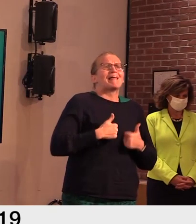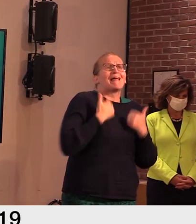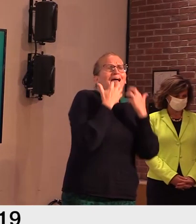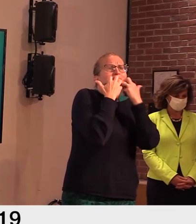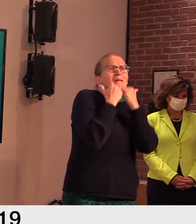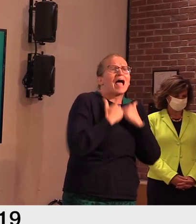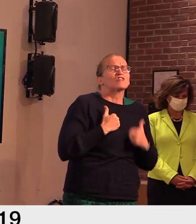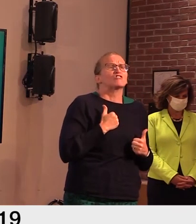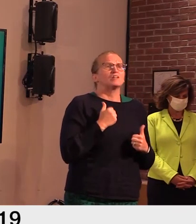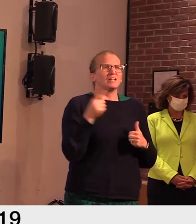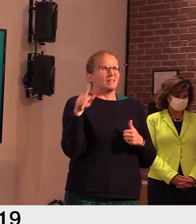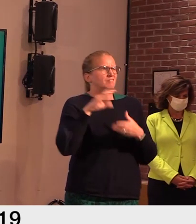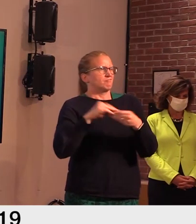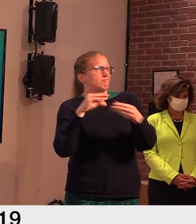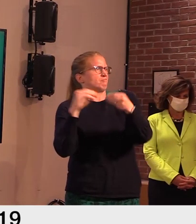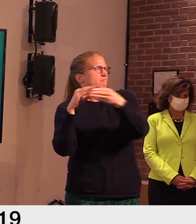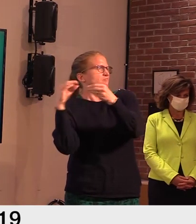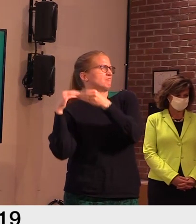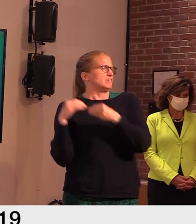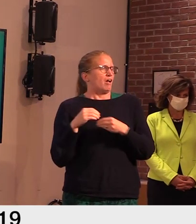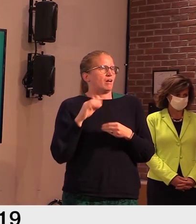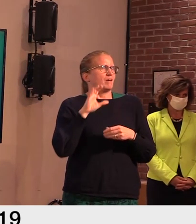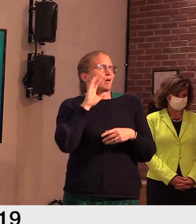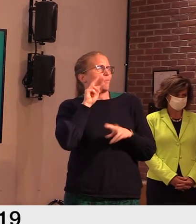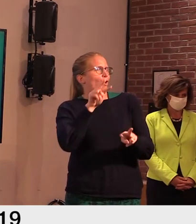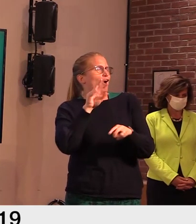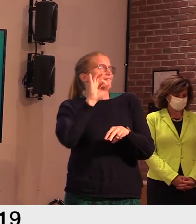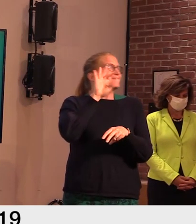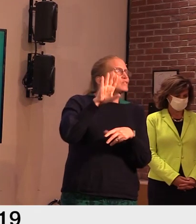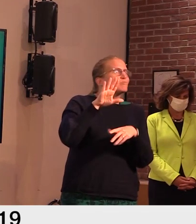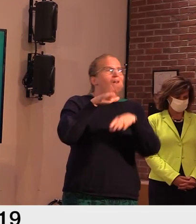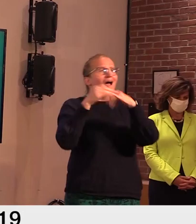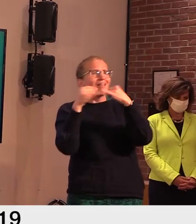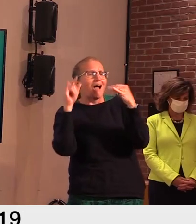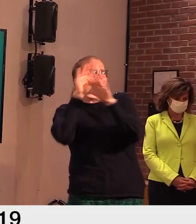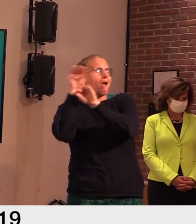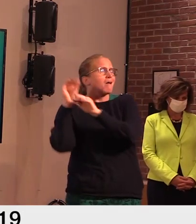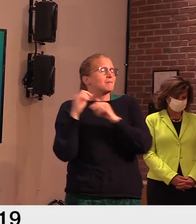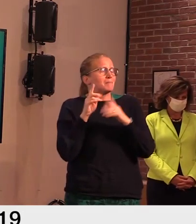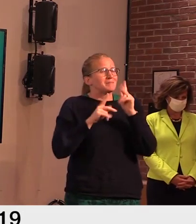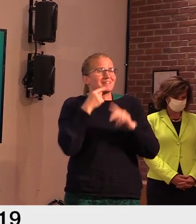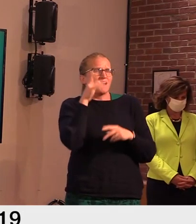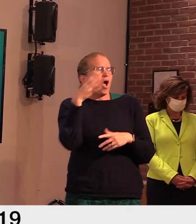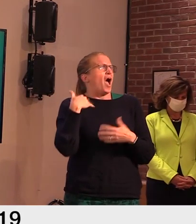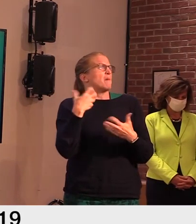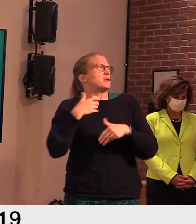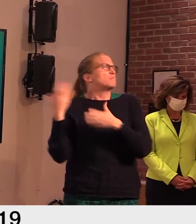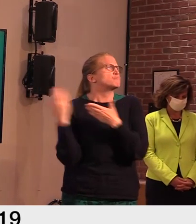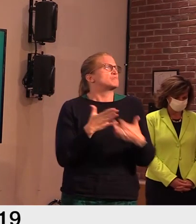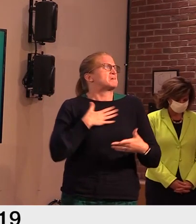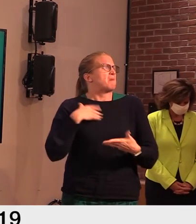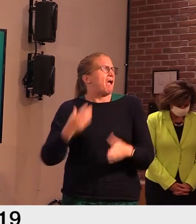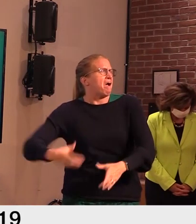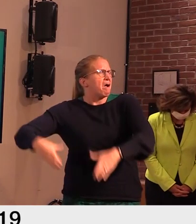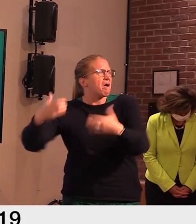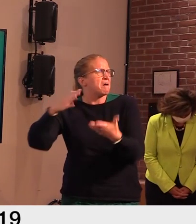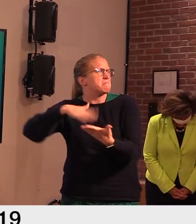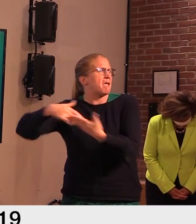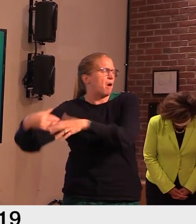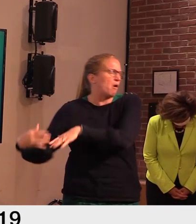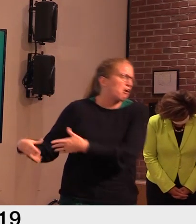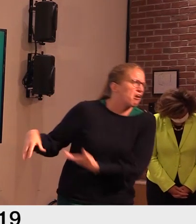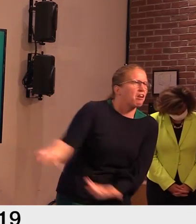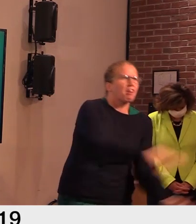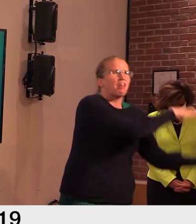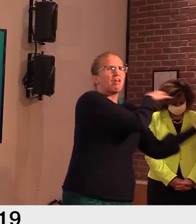in Vermont. When Black Lives Matter mural was announced on State Street, multiple people went on social media to say that